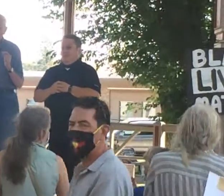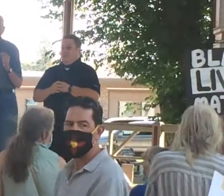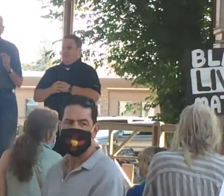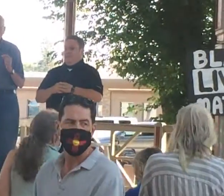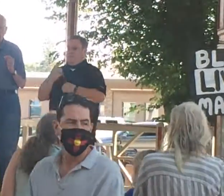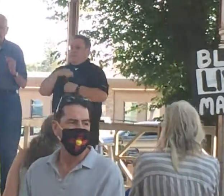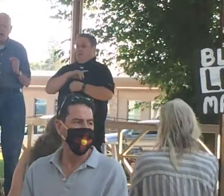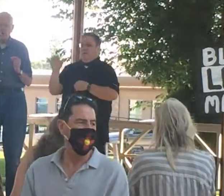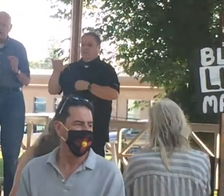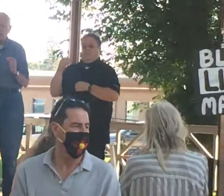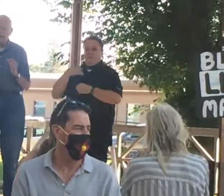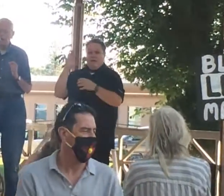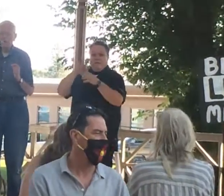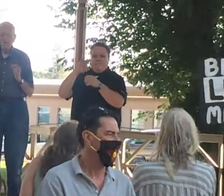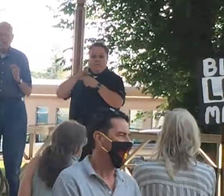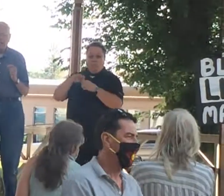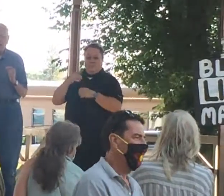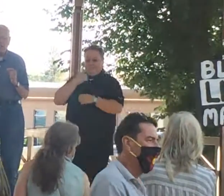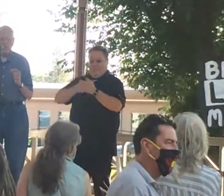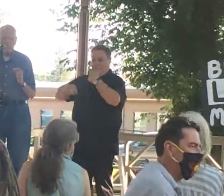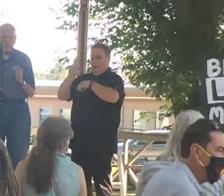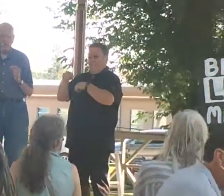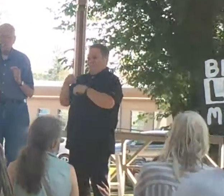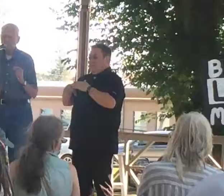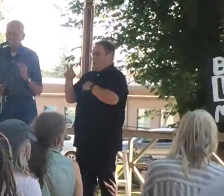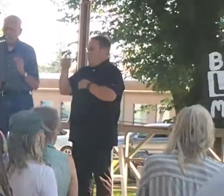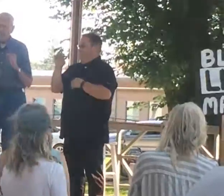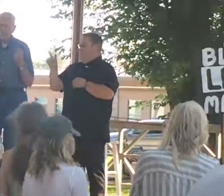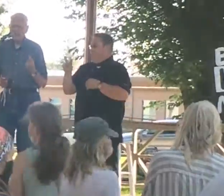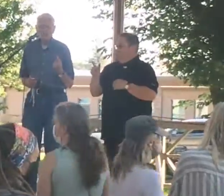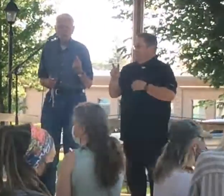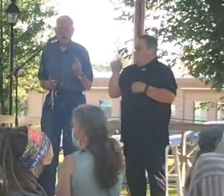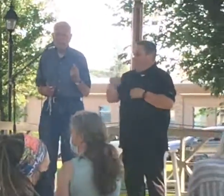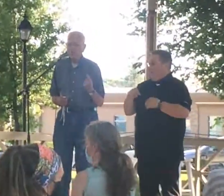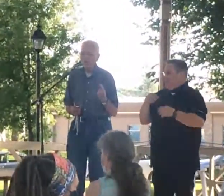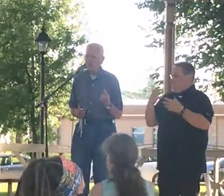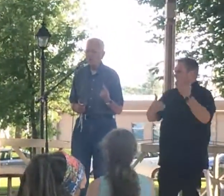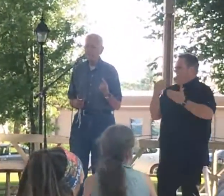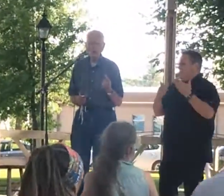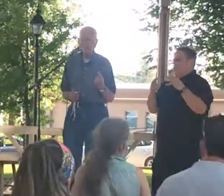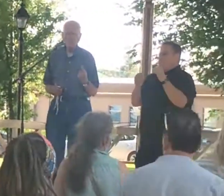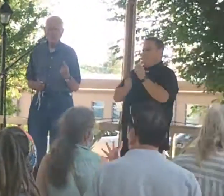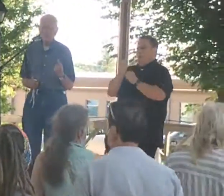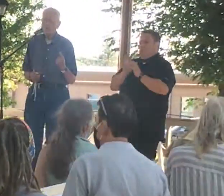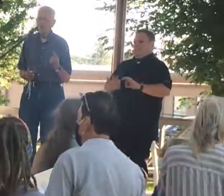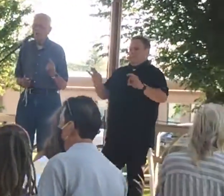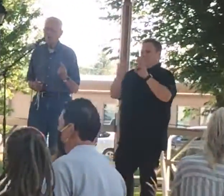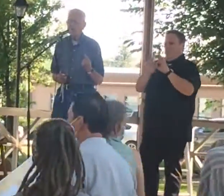We also have a vote coming up in November, and this is probably the most